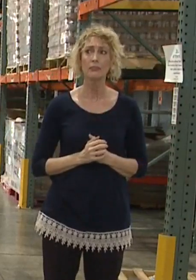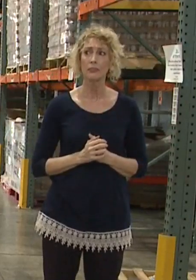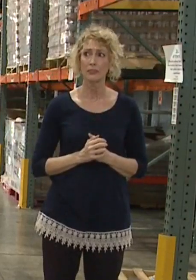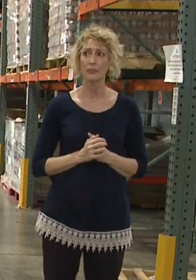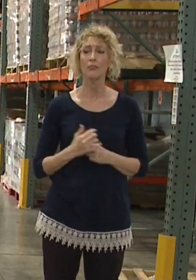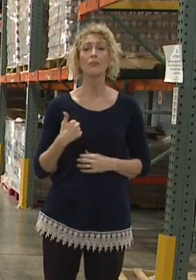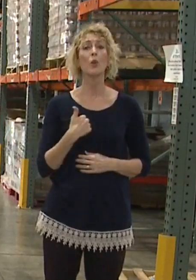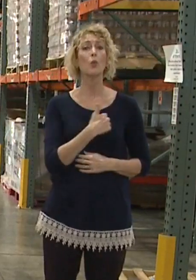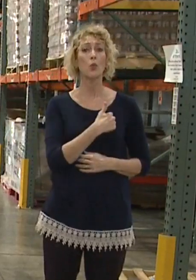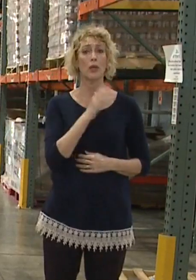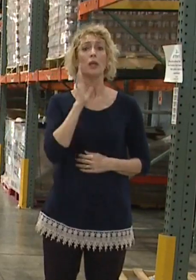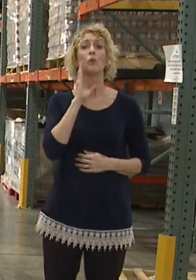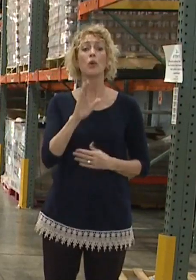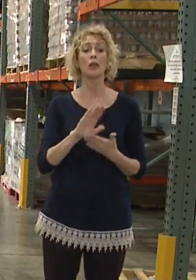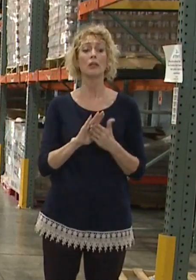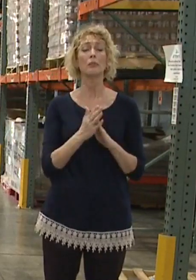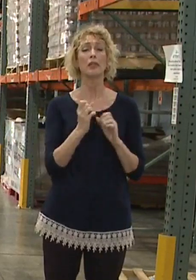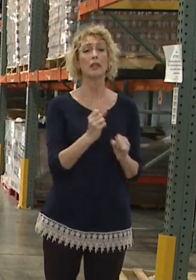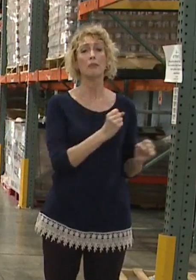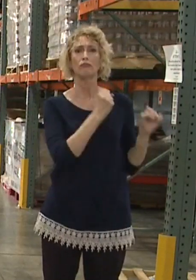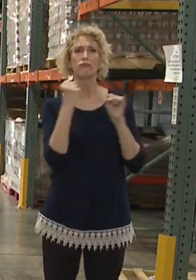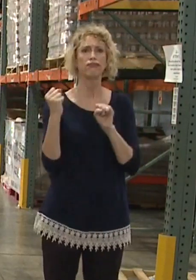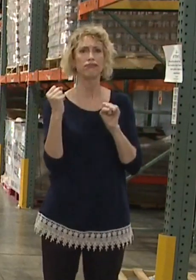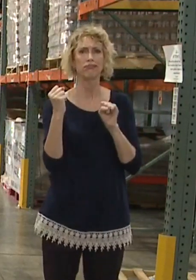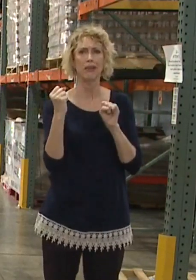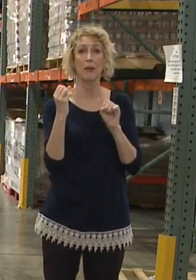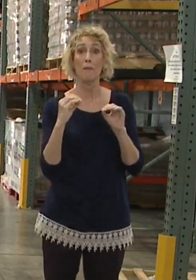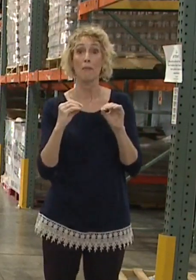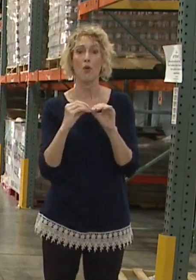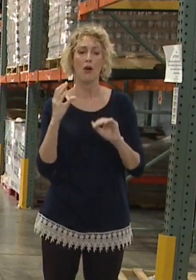We will be stronger when this is all done.